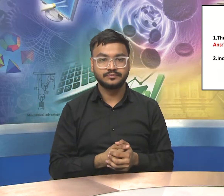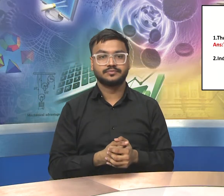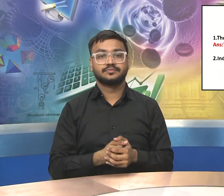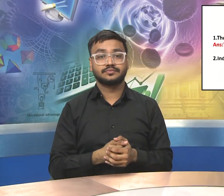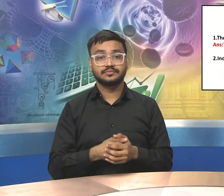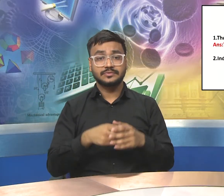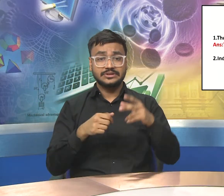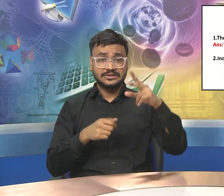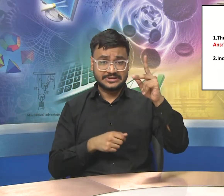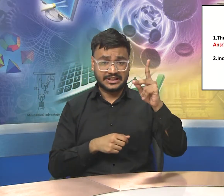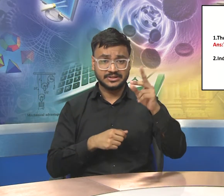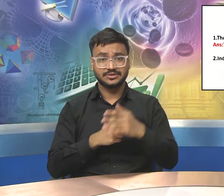And the answer is true.